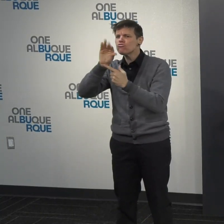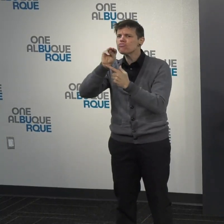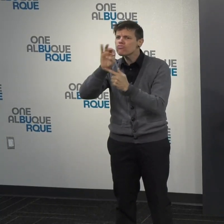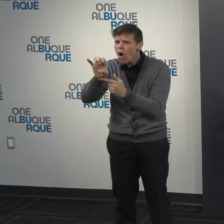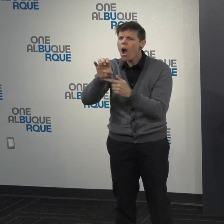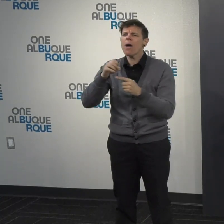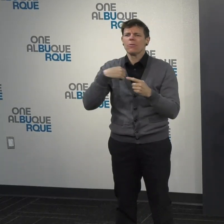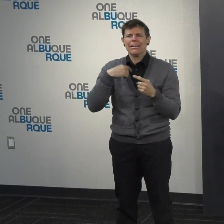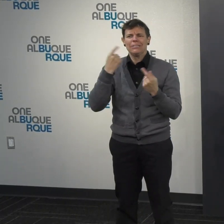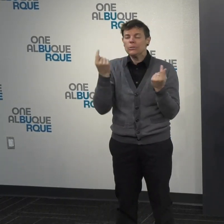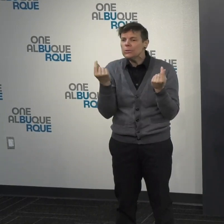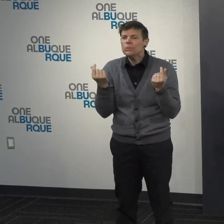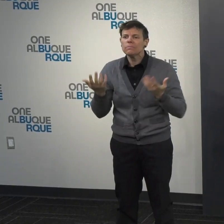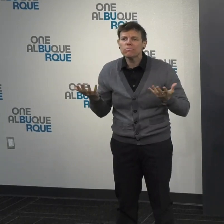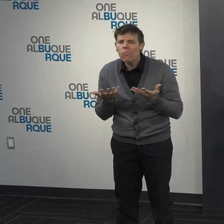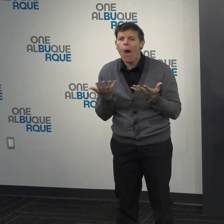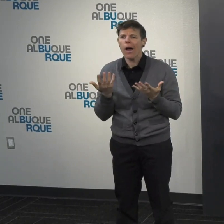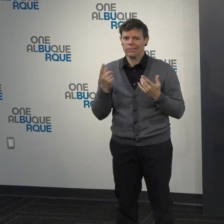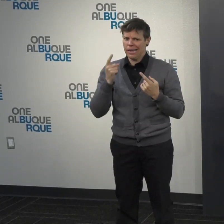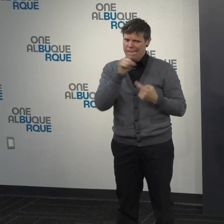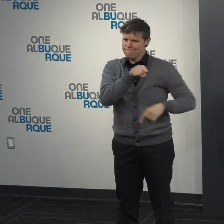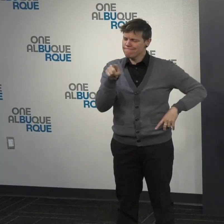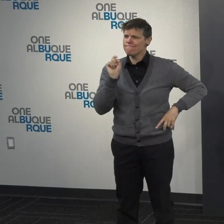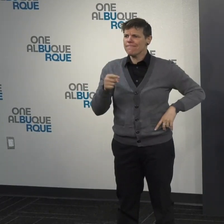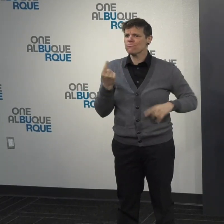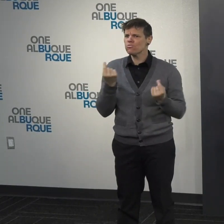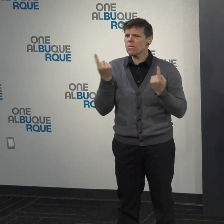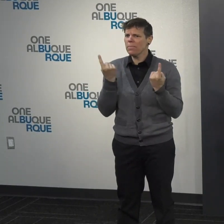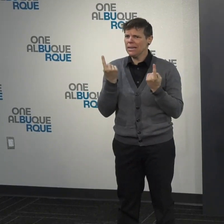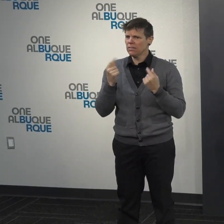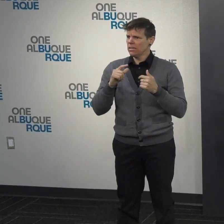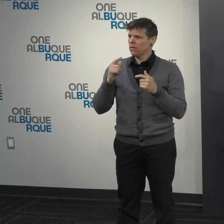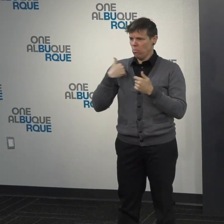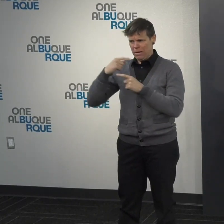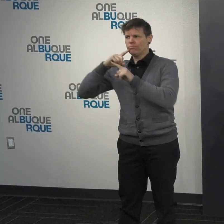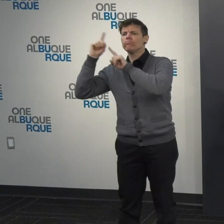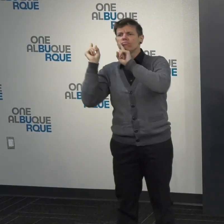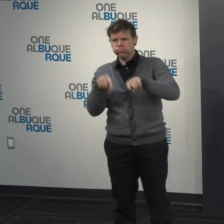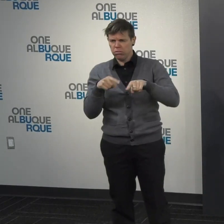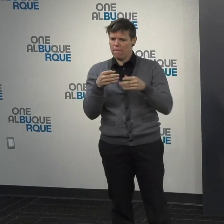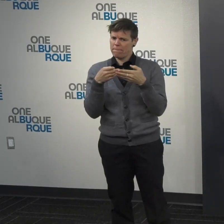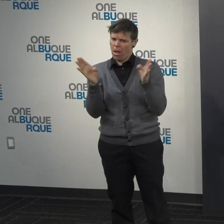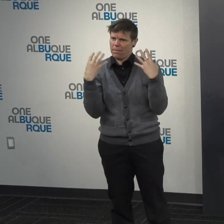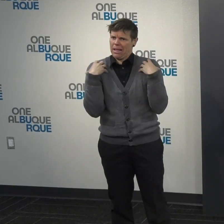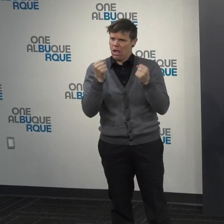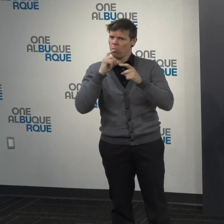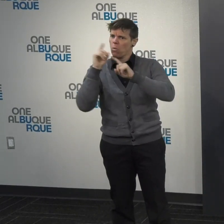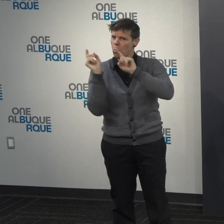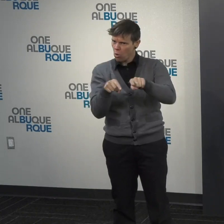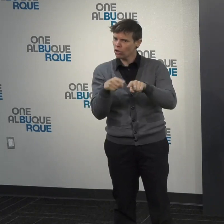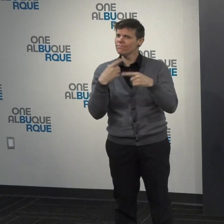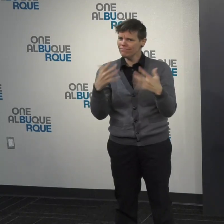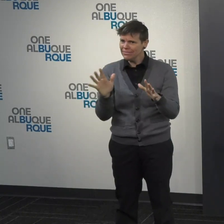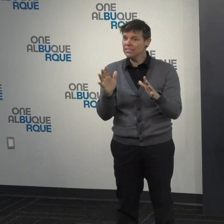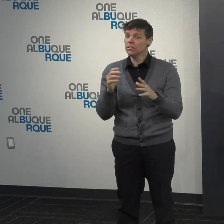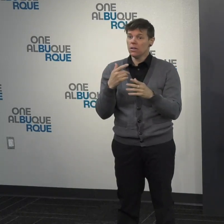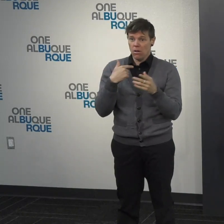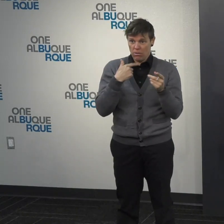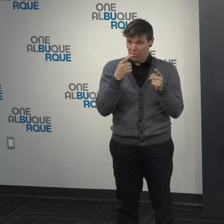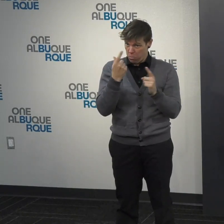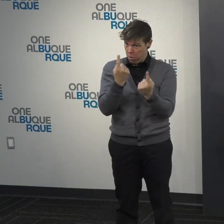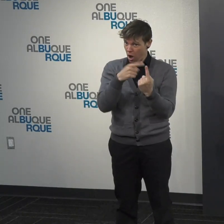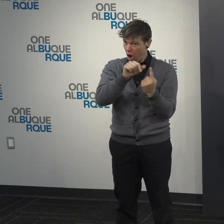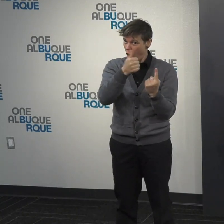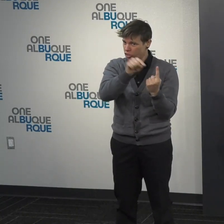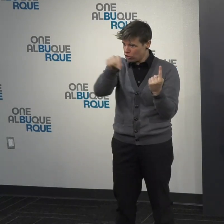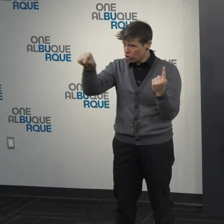respect to enforcement of the health orders and so forth, but that is a far cry from our everyday